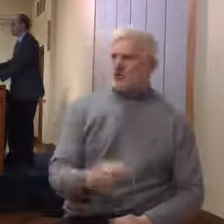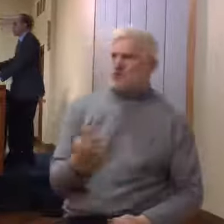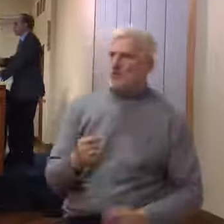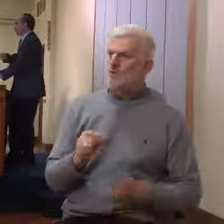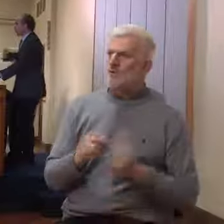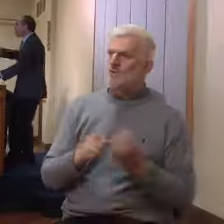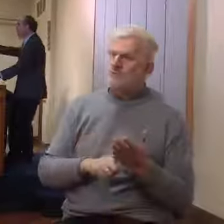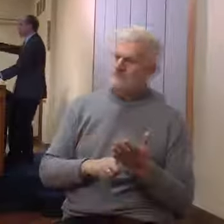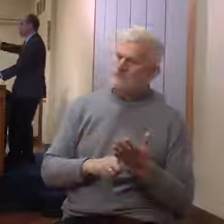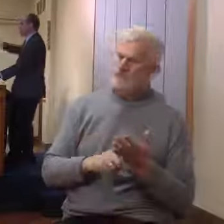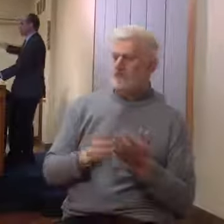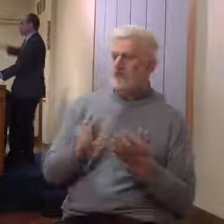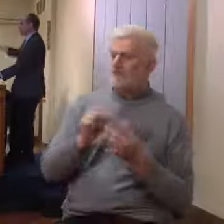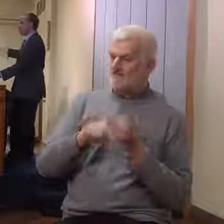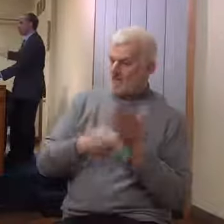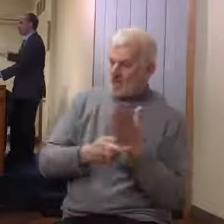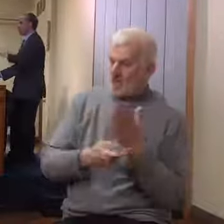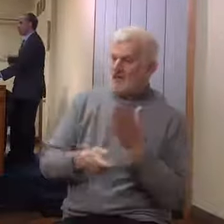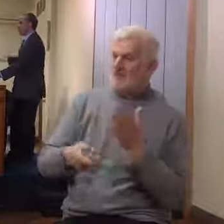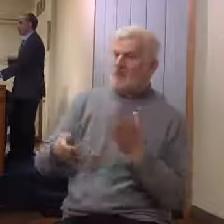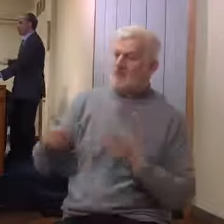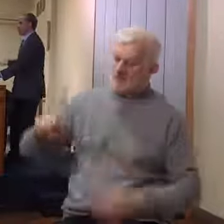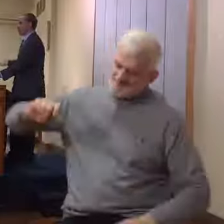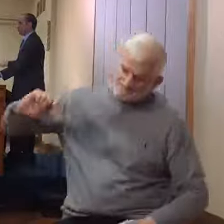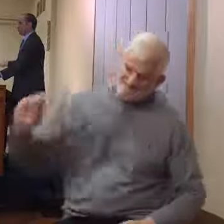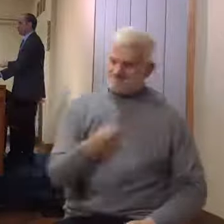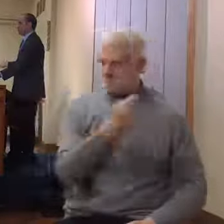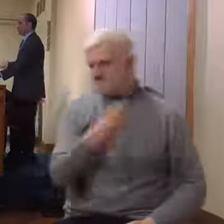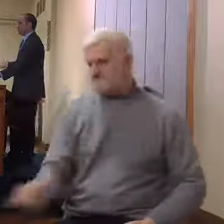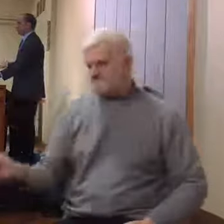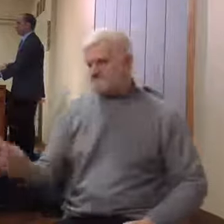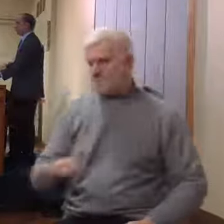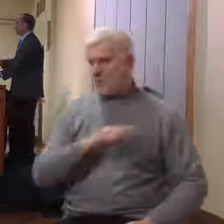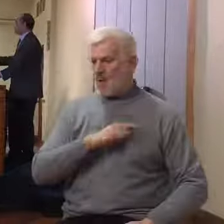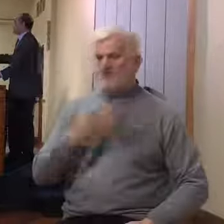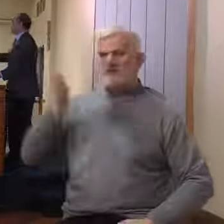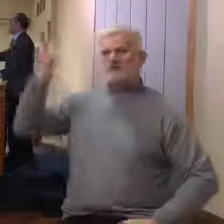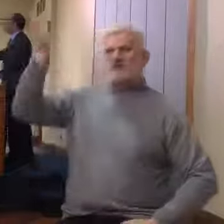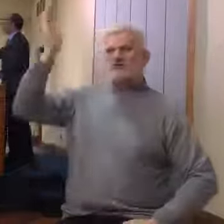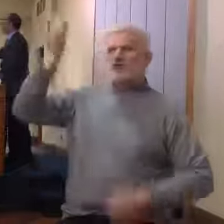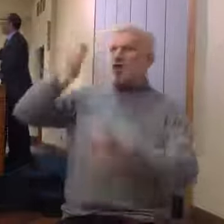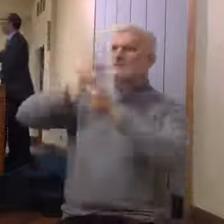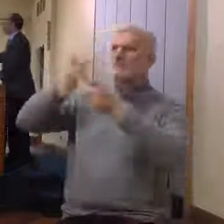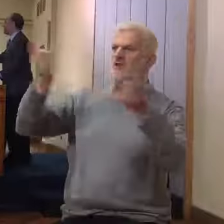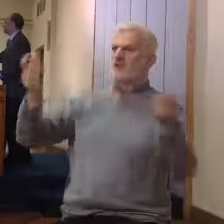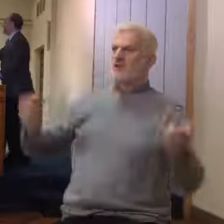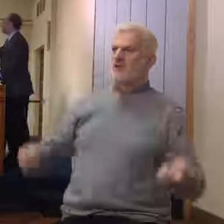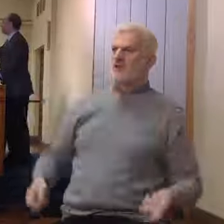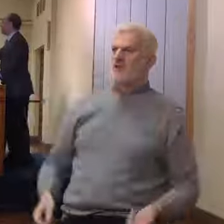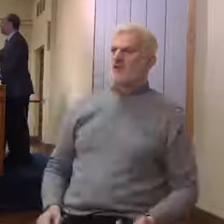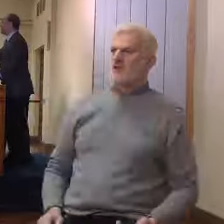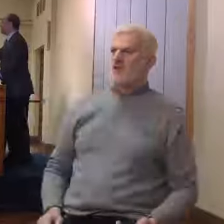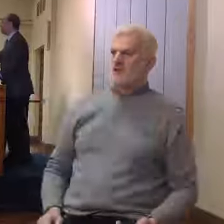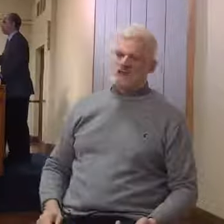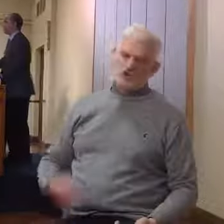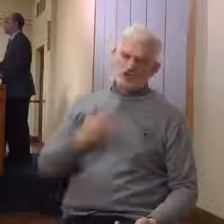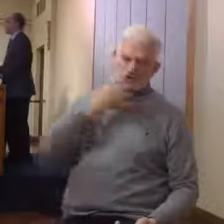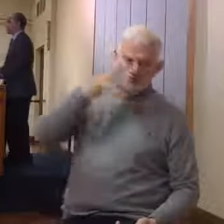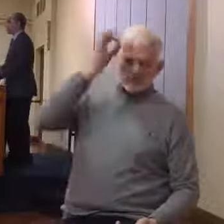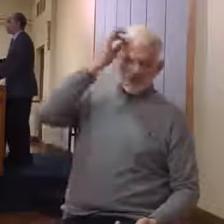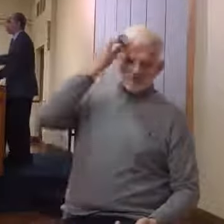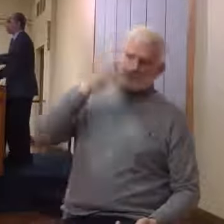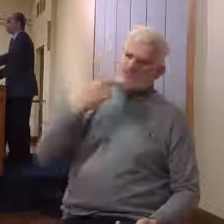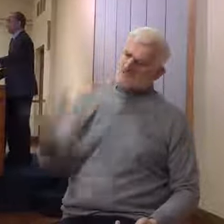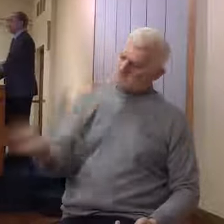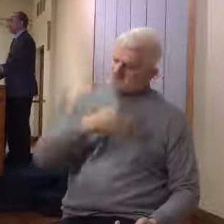Christ, gospelizing the society of their time. But the Sanhedrin, the council caught them, and